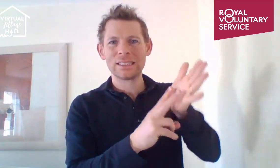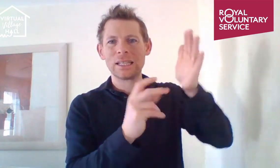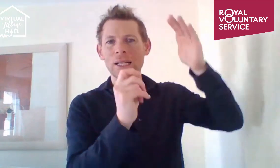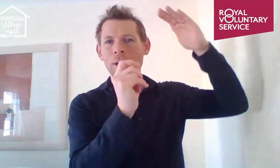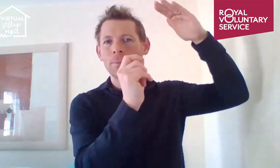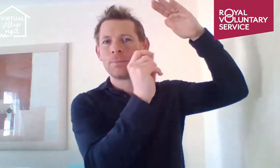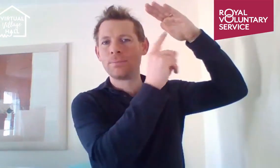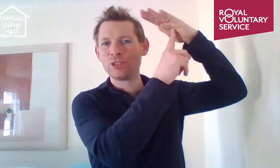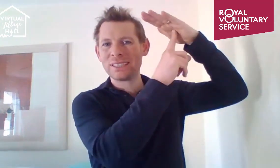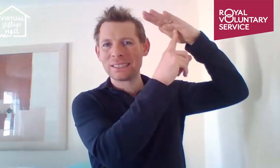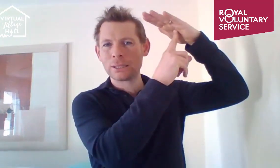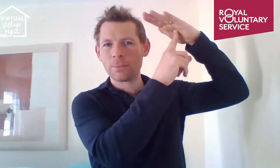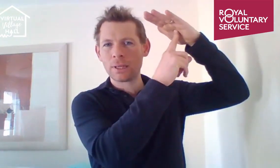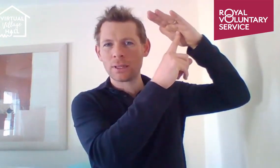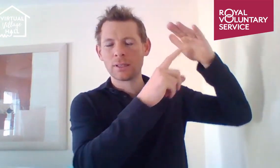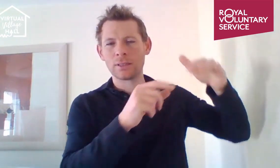Vice principal.